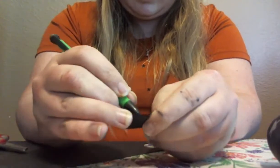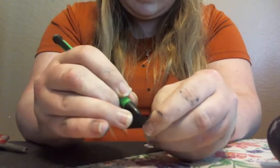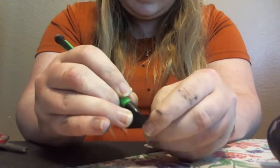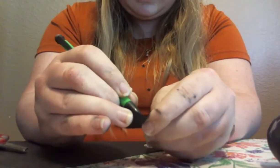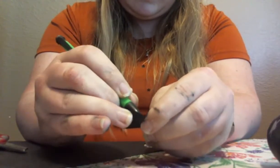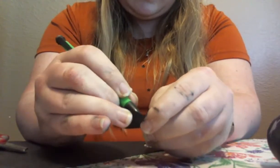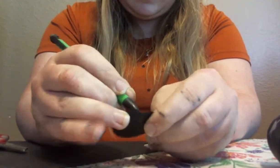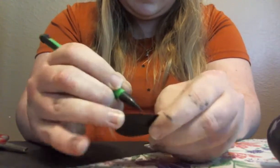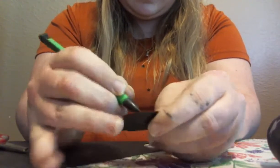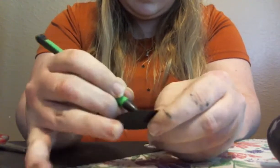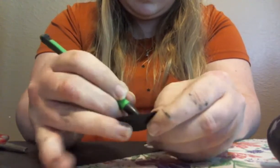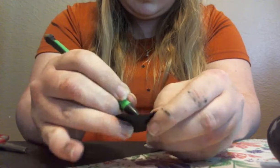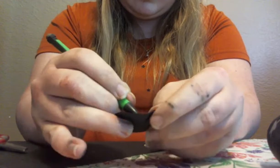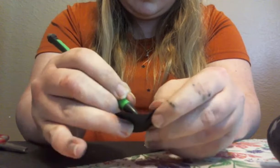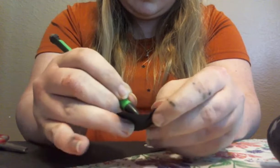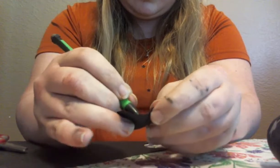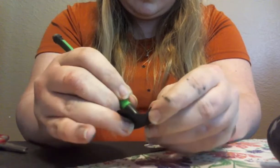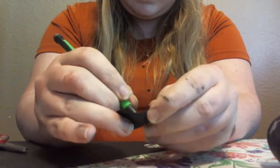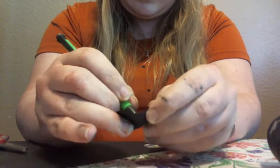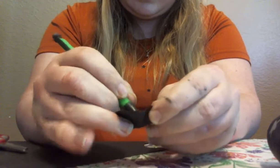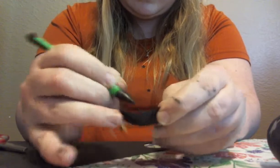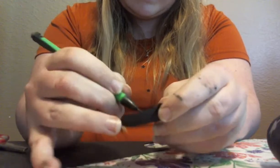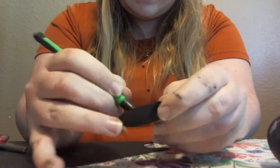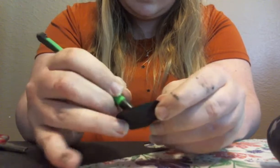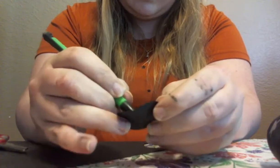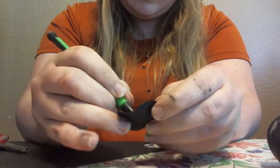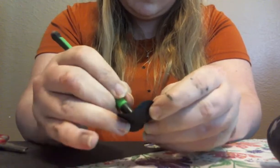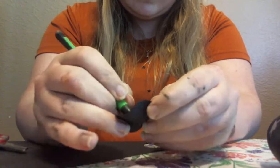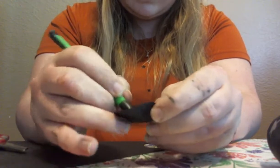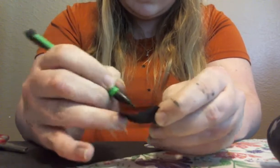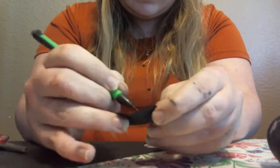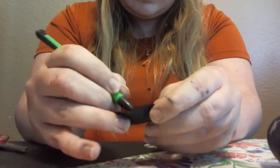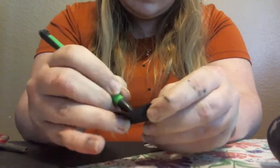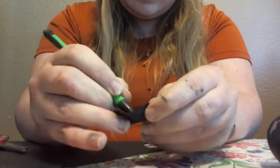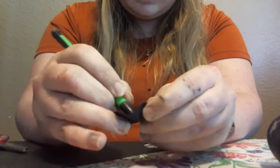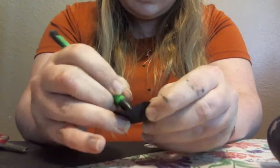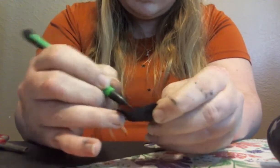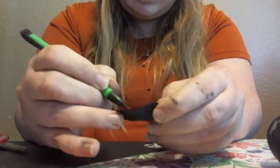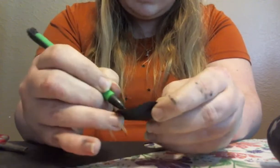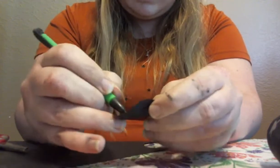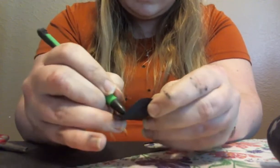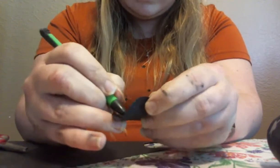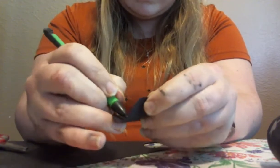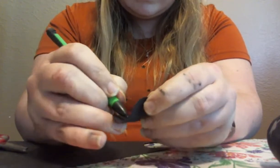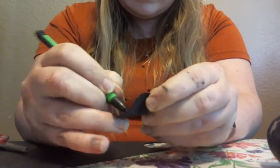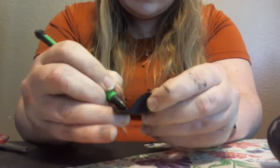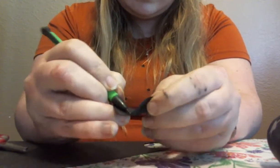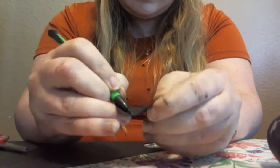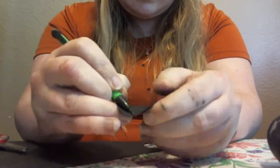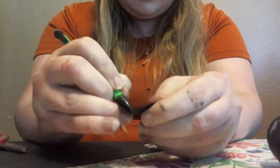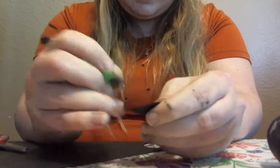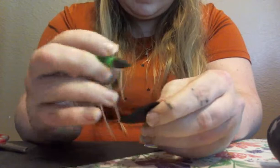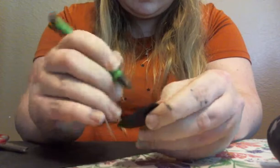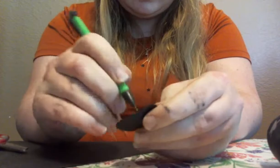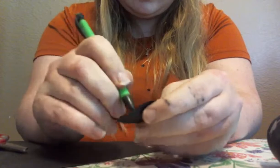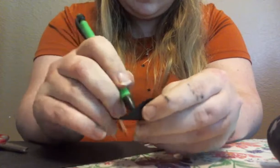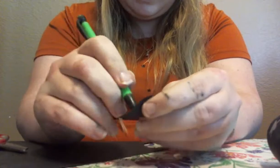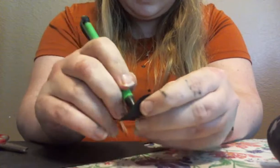really careful that you don't pinch yourself when you're doing this, but just go ahead